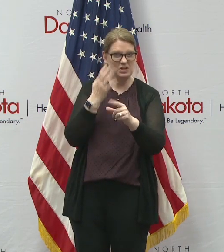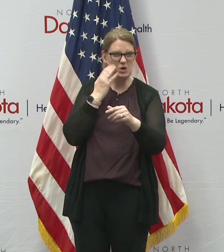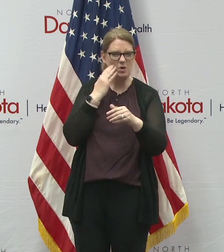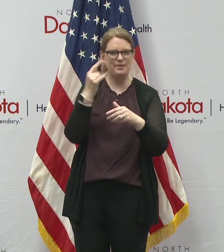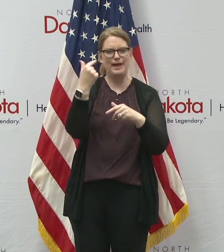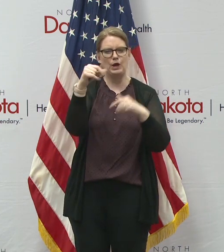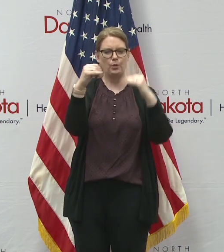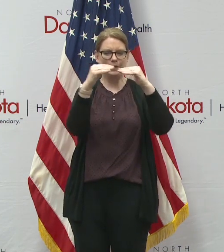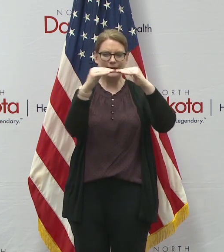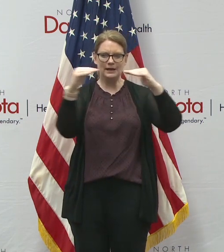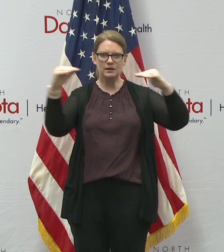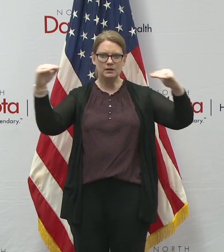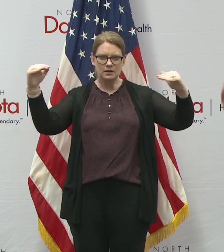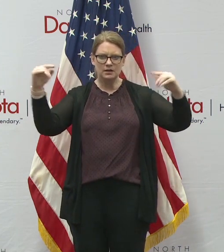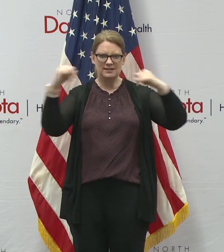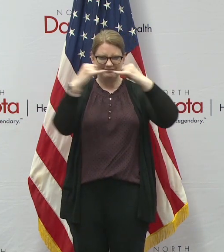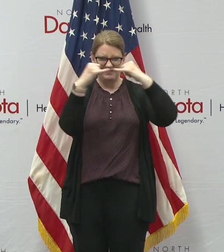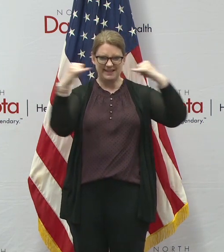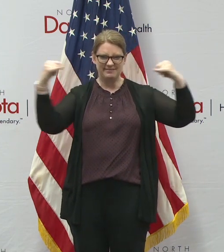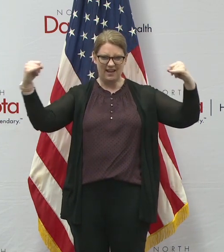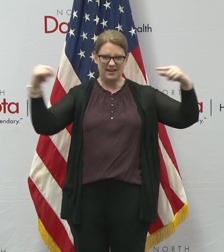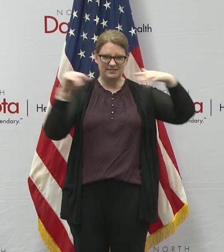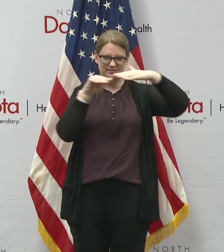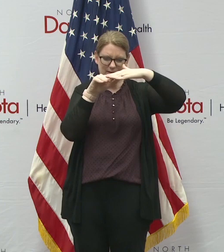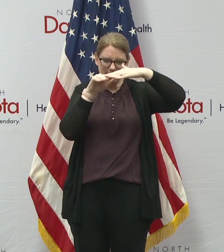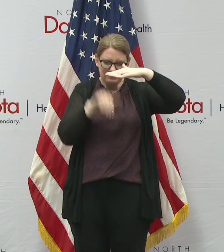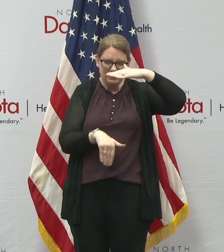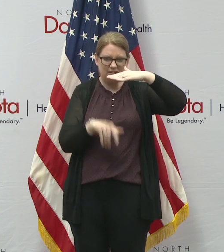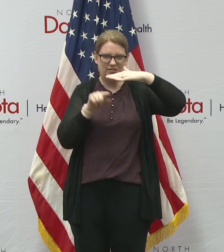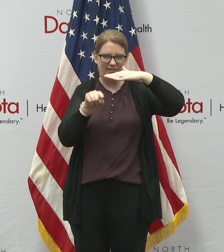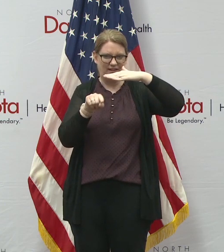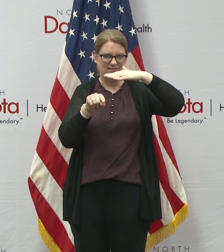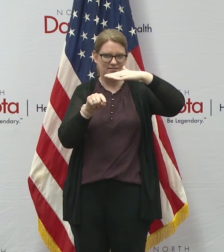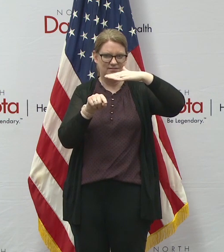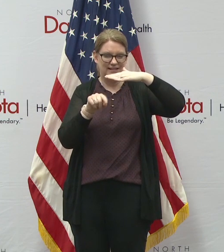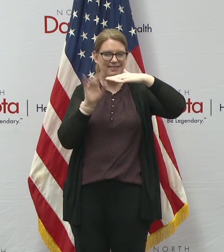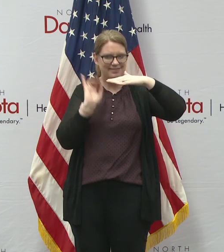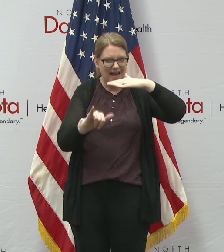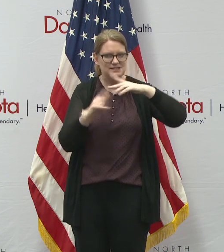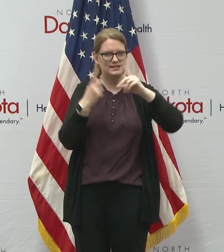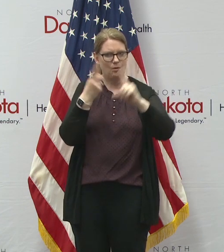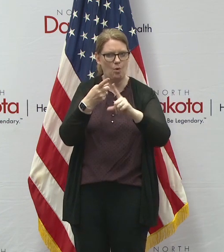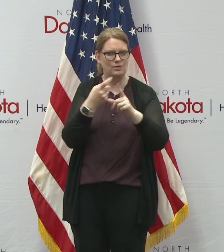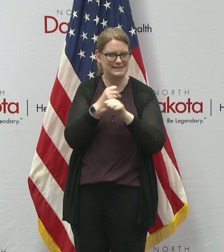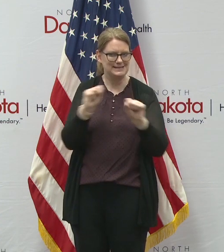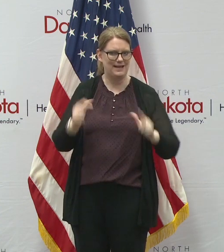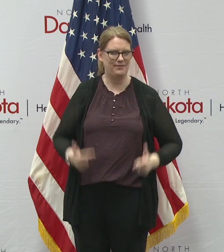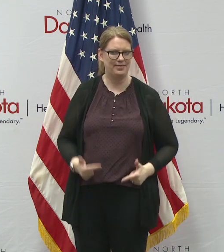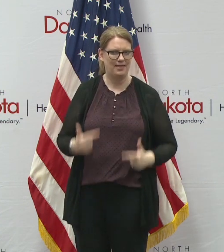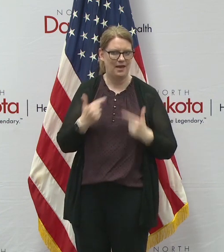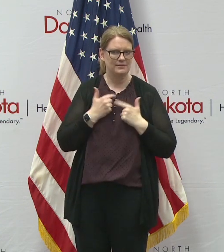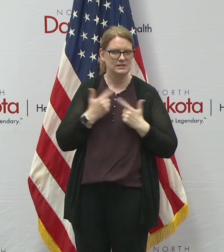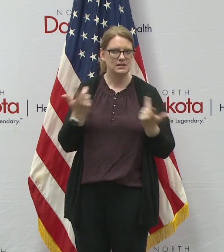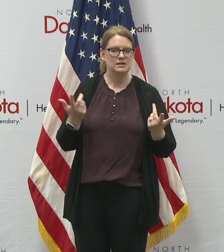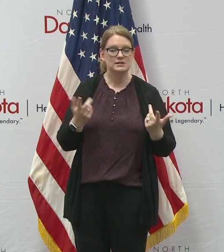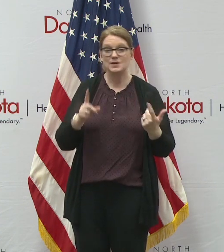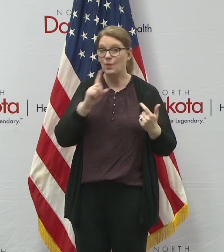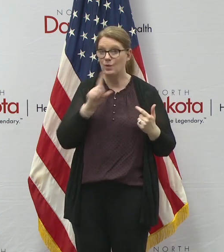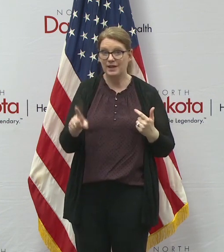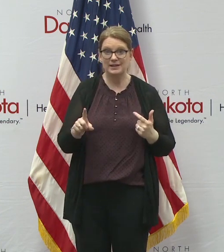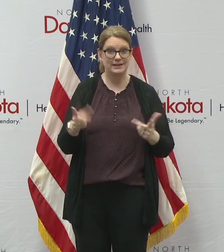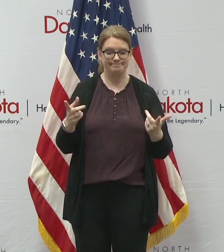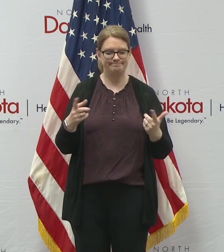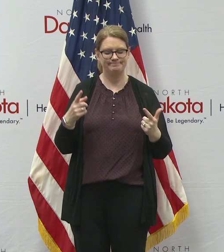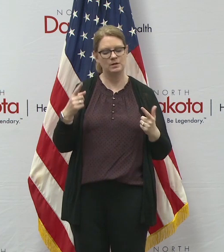that needed hospital capacity. That's how we save lives. And so that's, in the end of the day, we're going to have to look at make